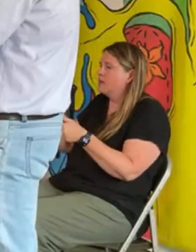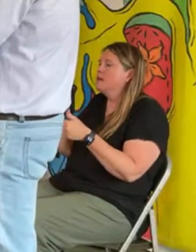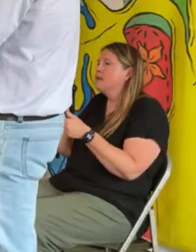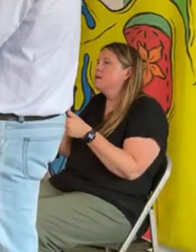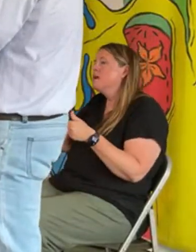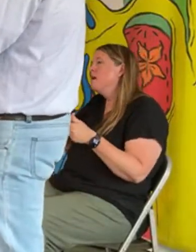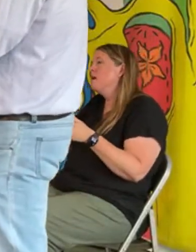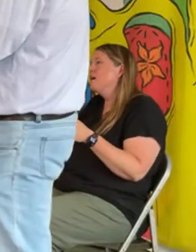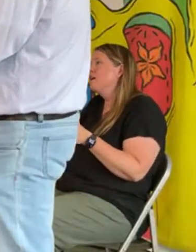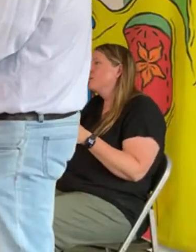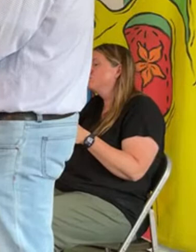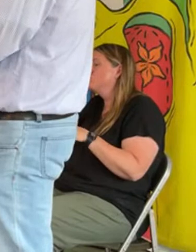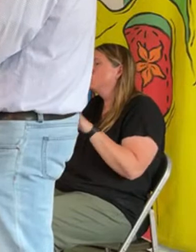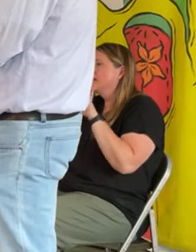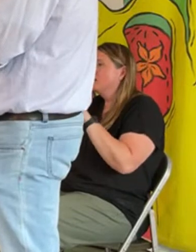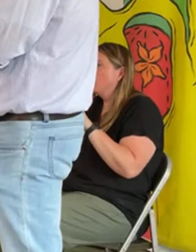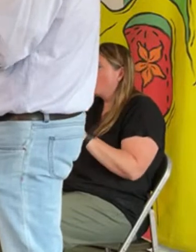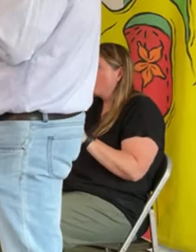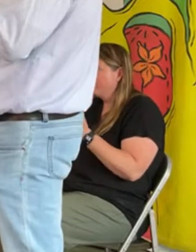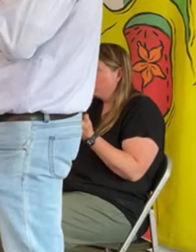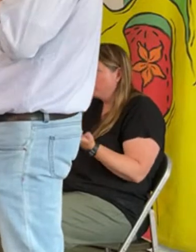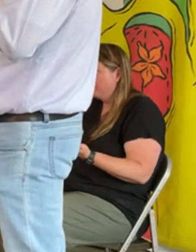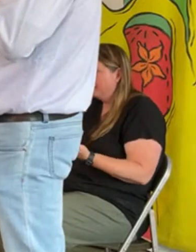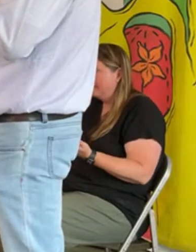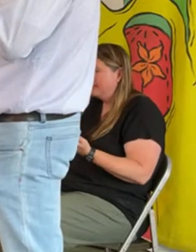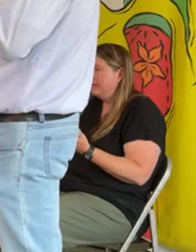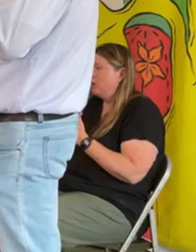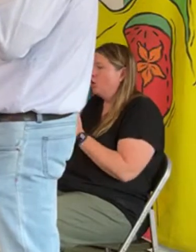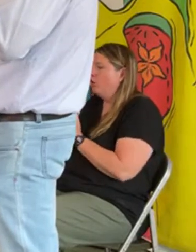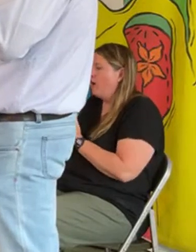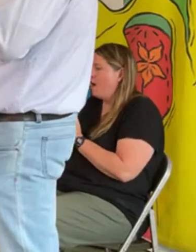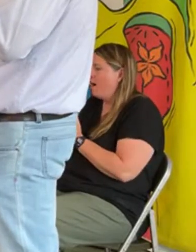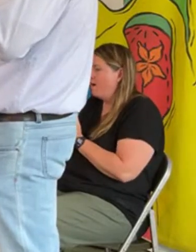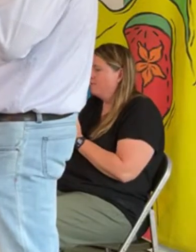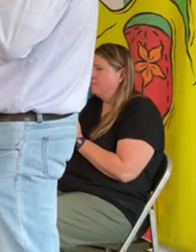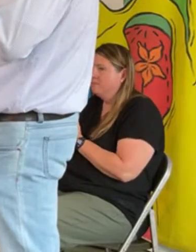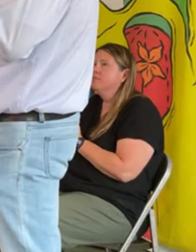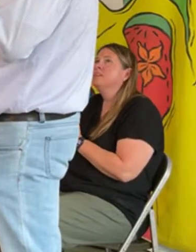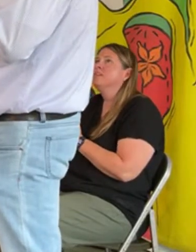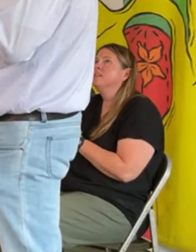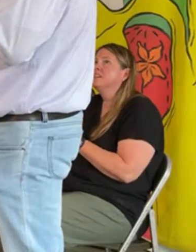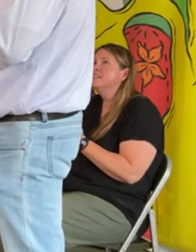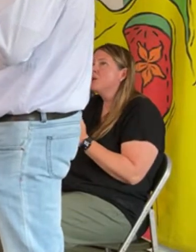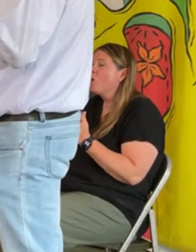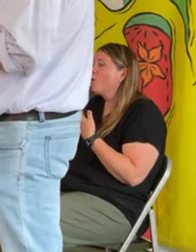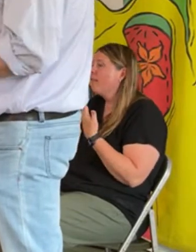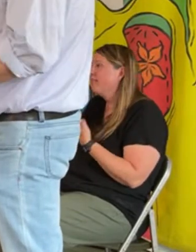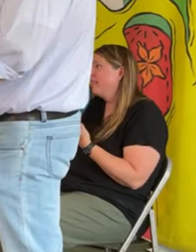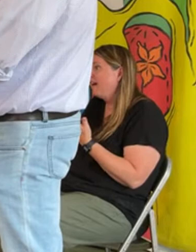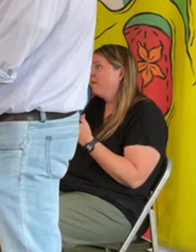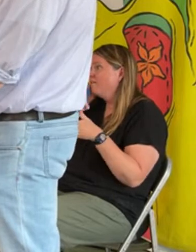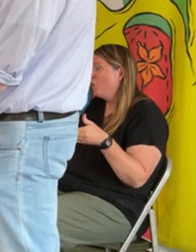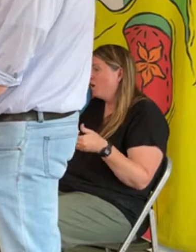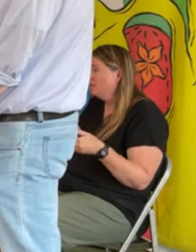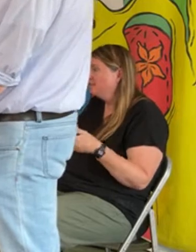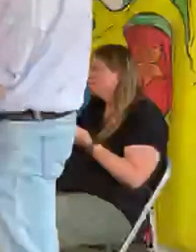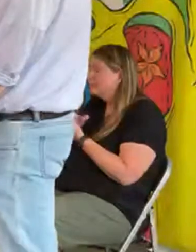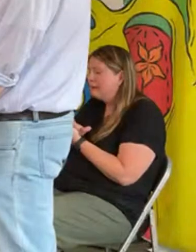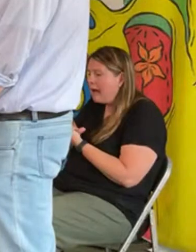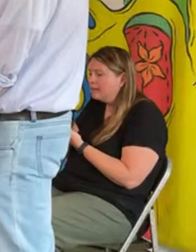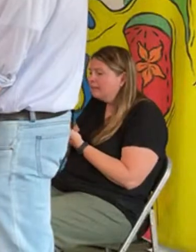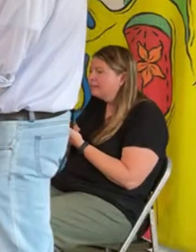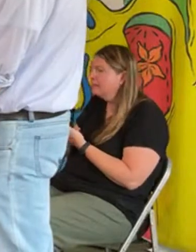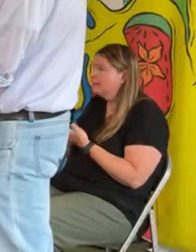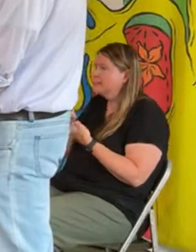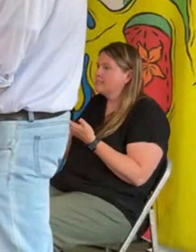Yes. Yeah. Right, thank you. It's truly wonderful to be here, and I'm so glad and honored to be here. Thank you for your kindness and